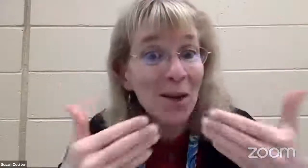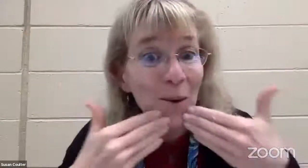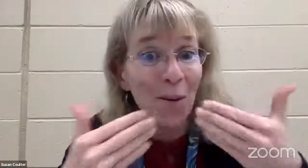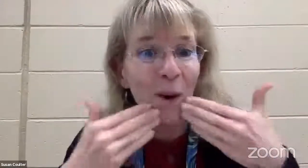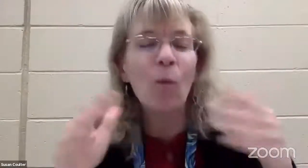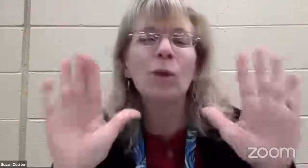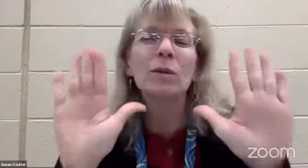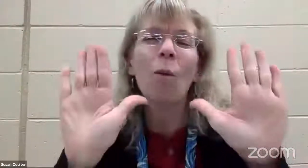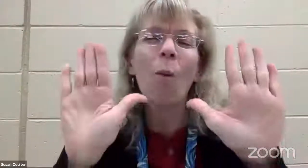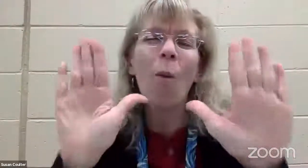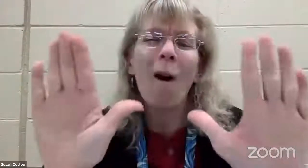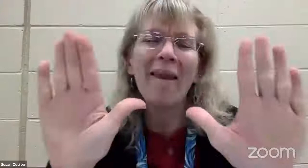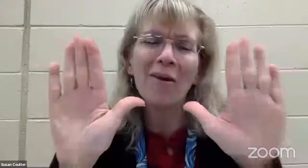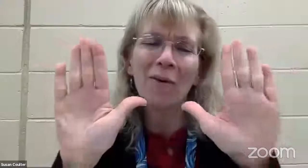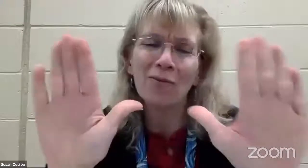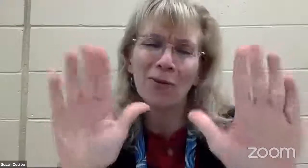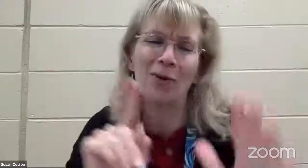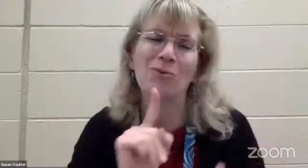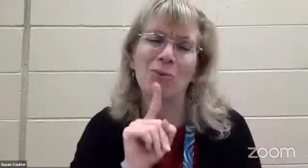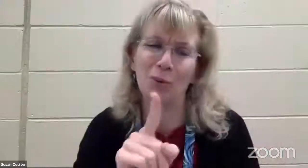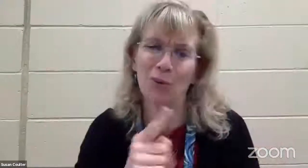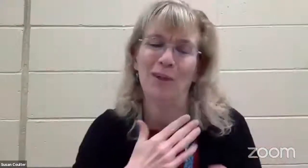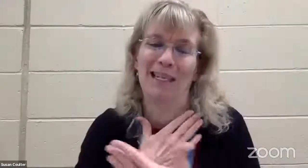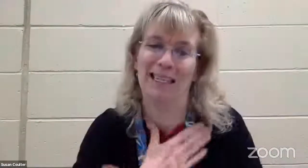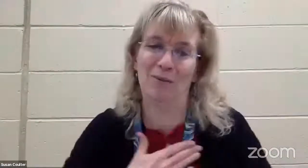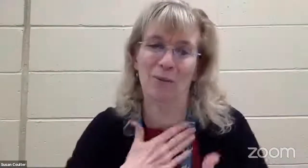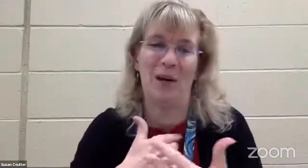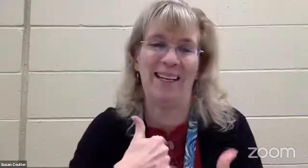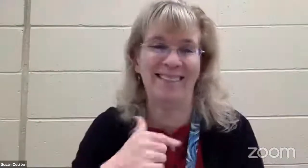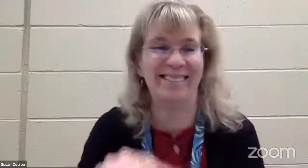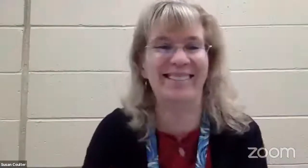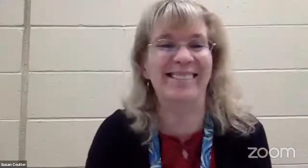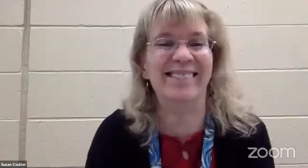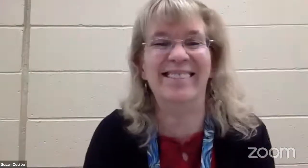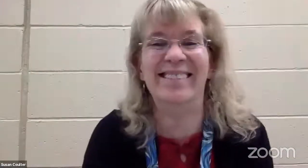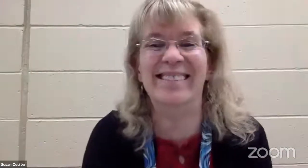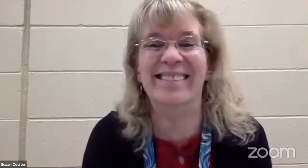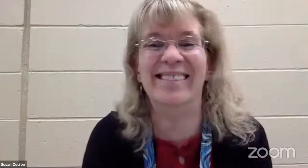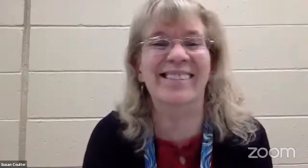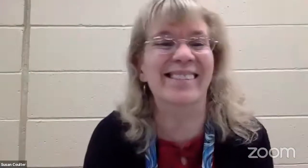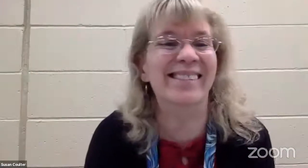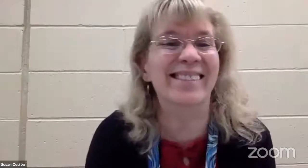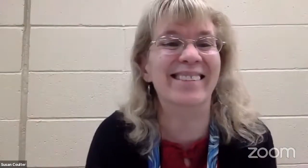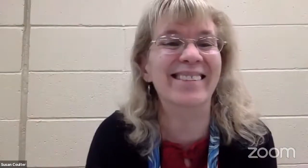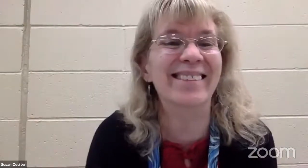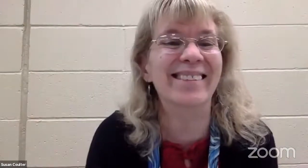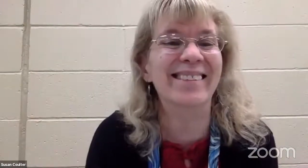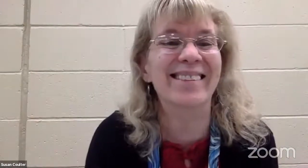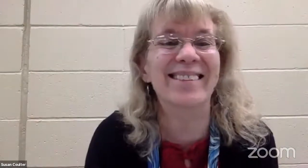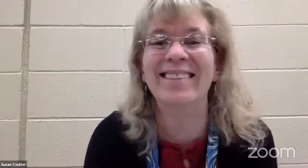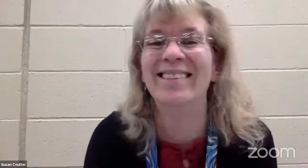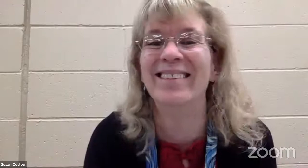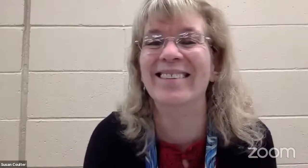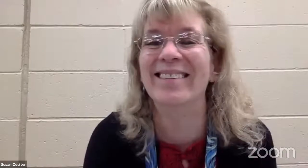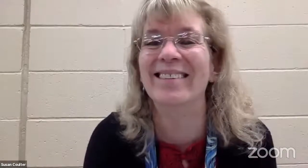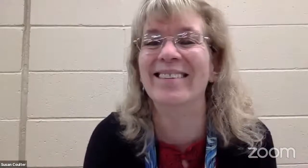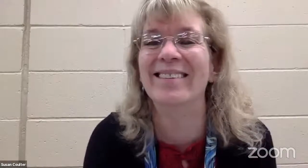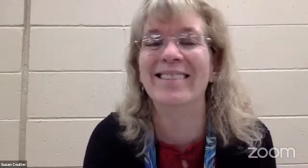right. Thank you so much. This was so wonderful. I really appreciate all of you guys attending, participating.